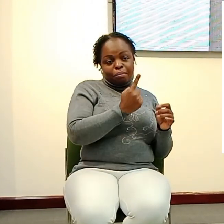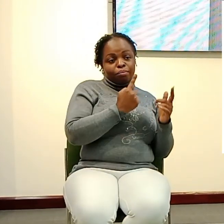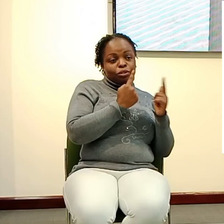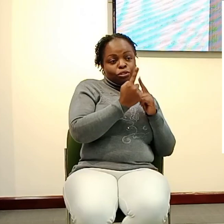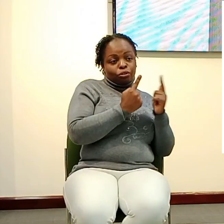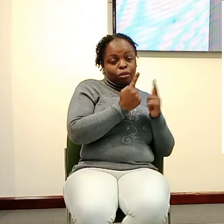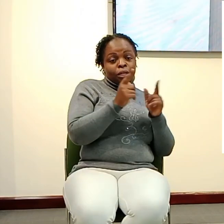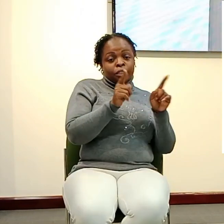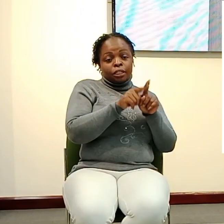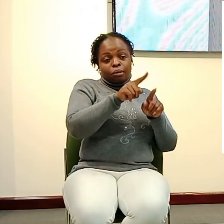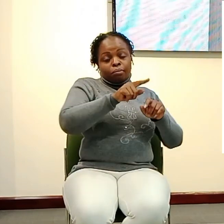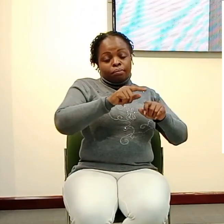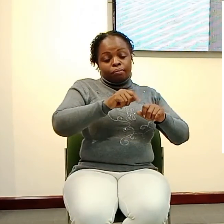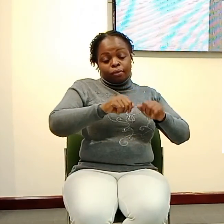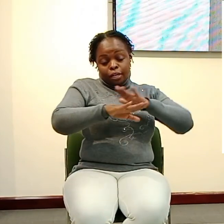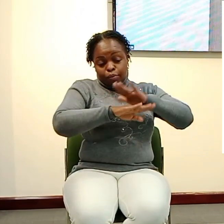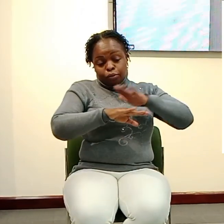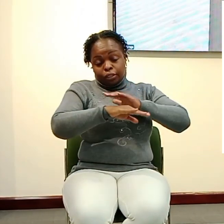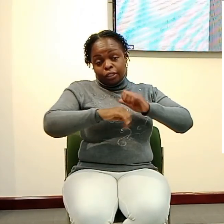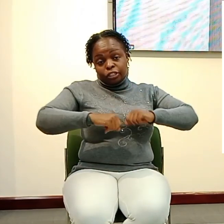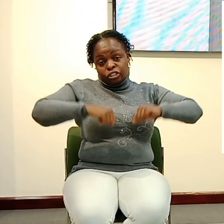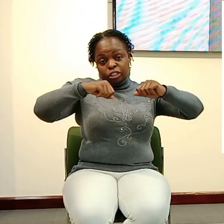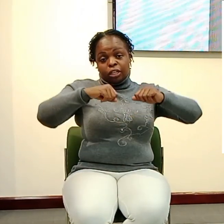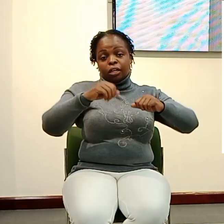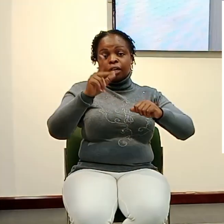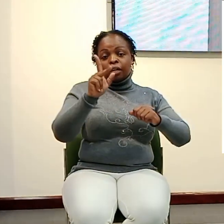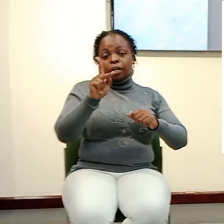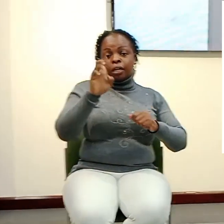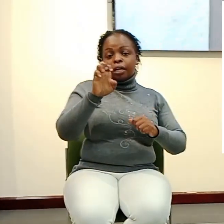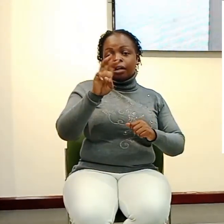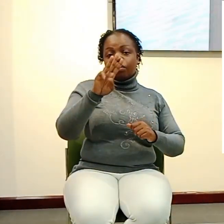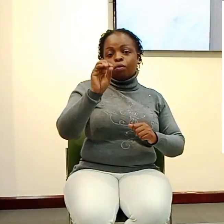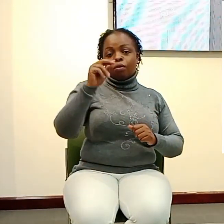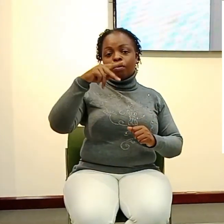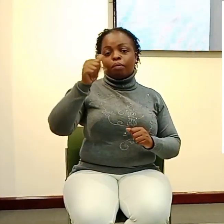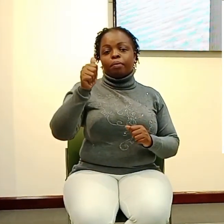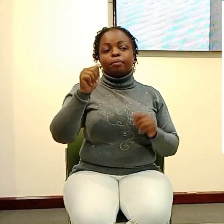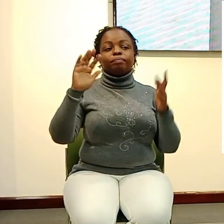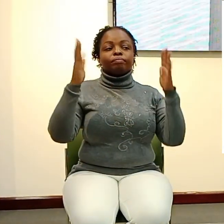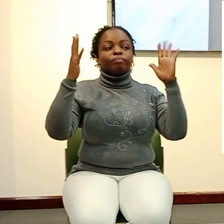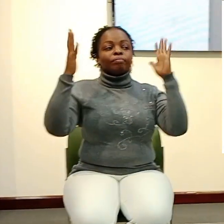also the deputy chairperson of KEWOPA. Karibu.